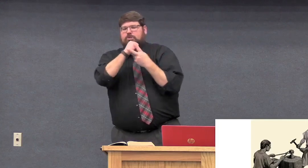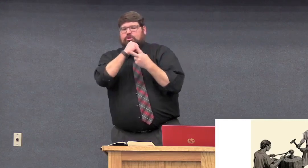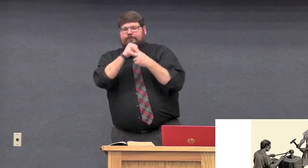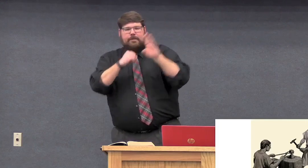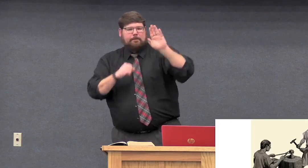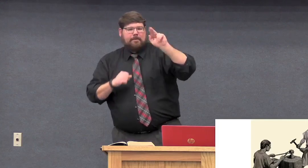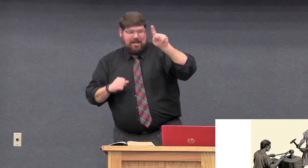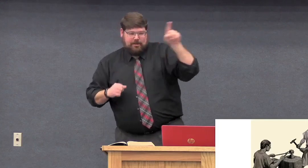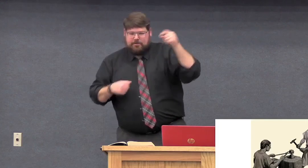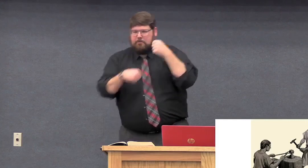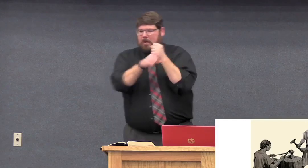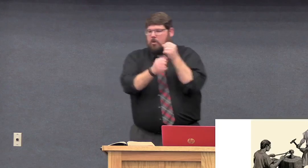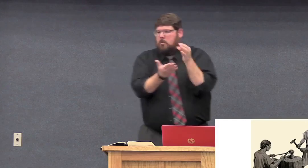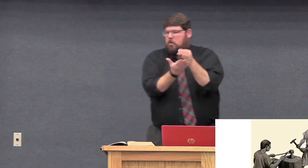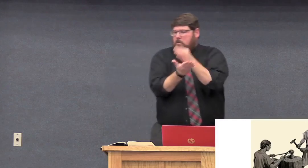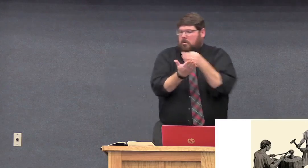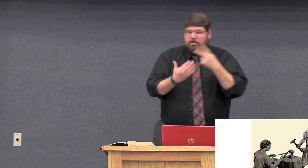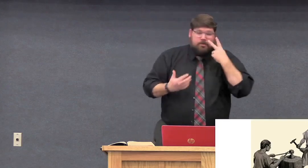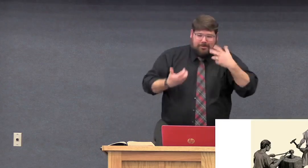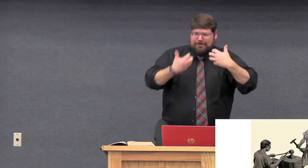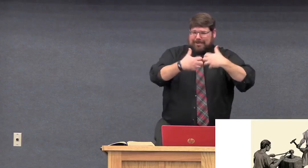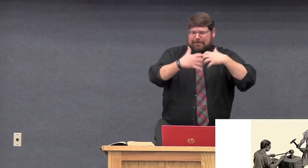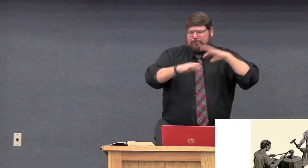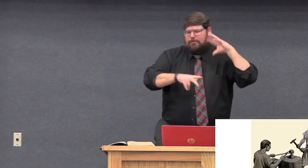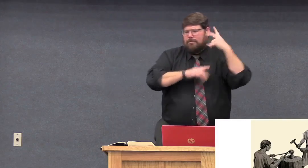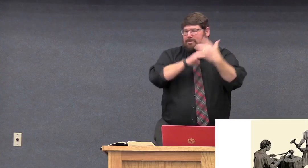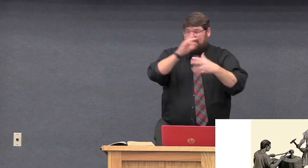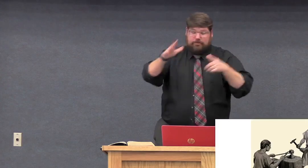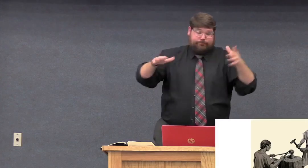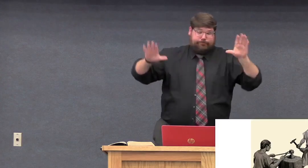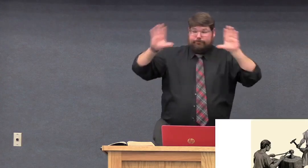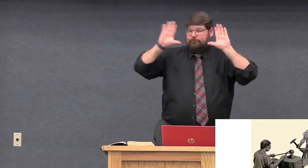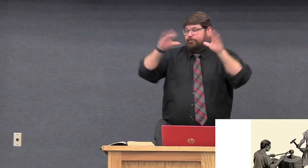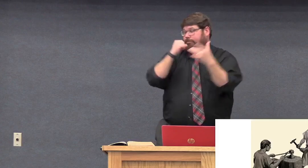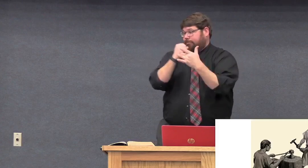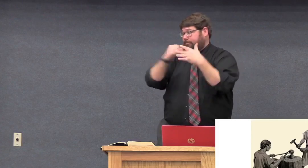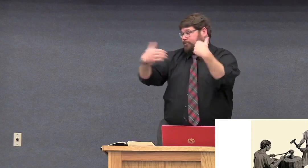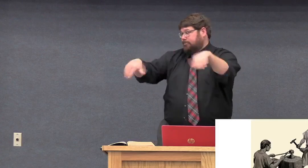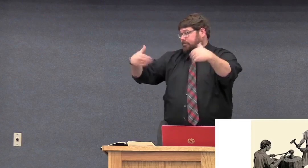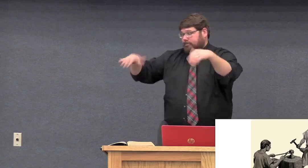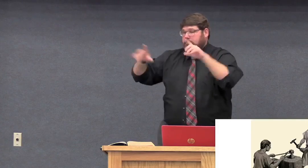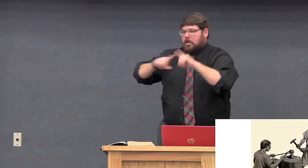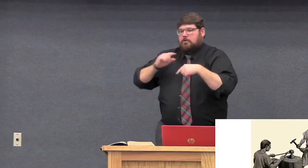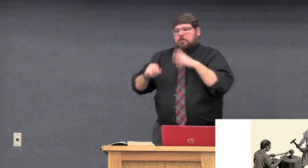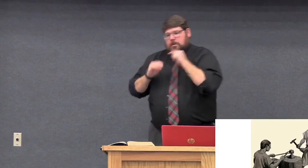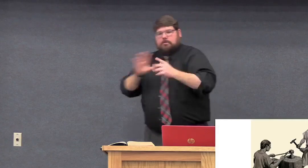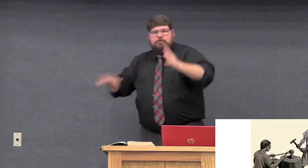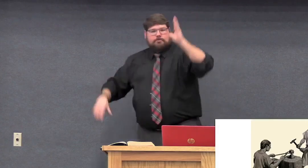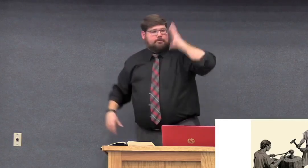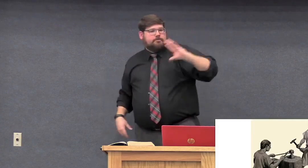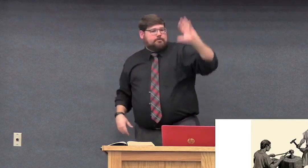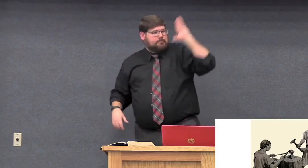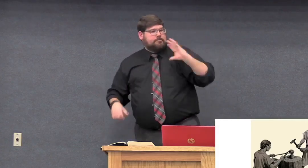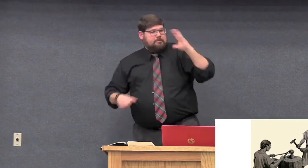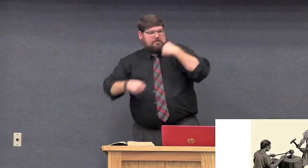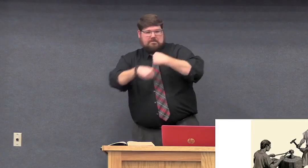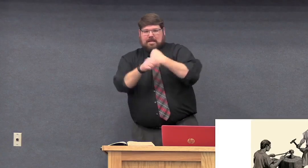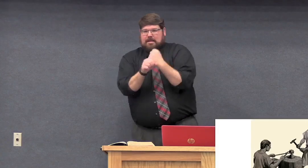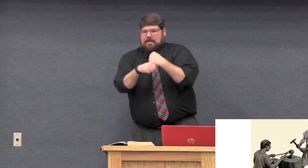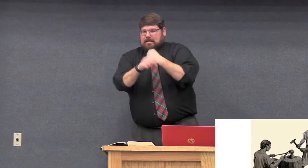the Federal Reserve is responsible for making the coins, and, you know, it's just a machine that does it. We have such wonderful technology. But this would have been